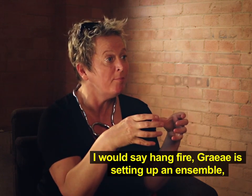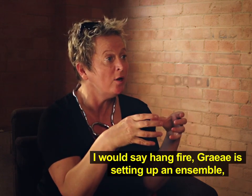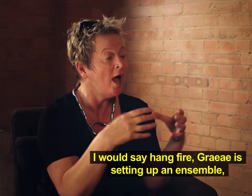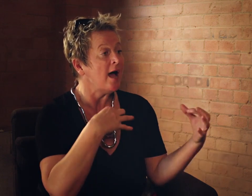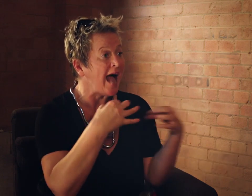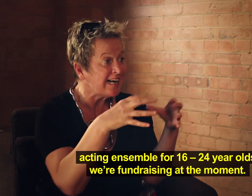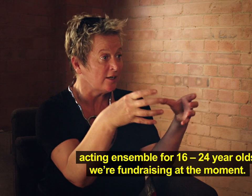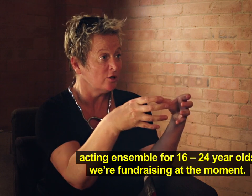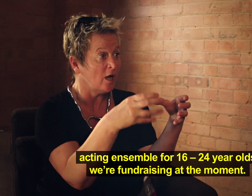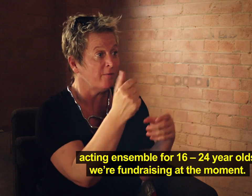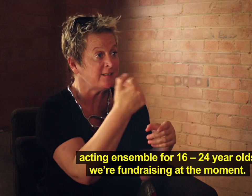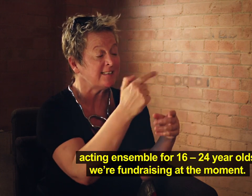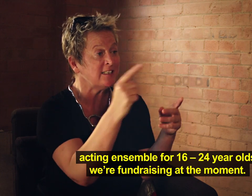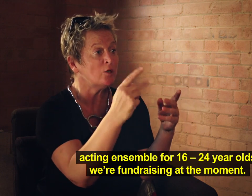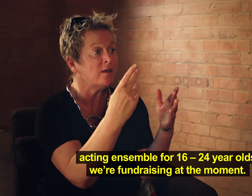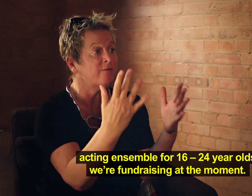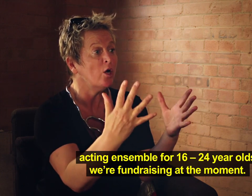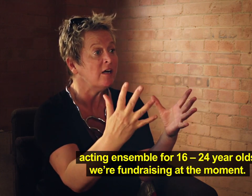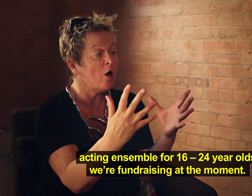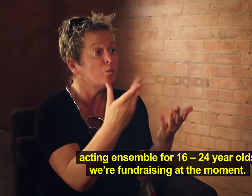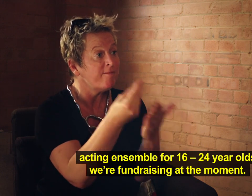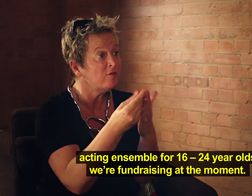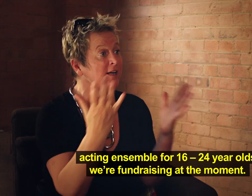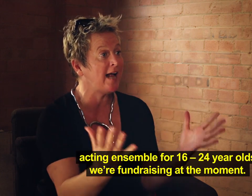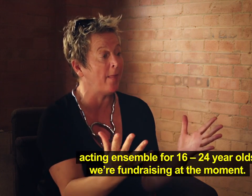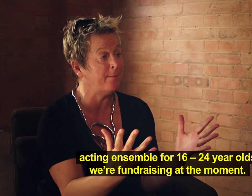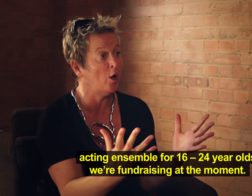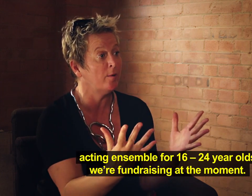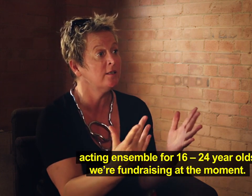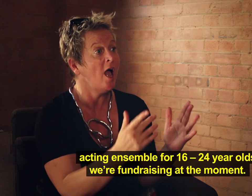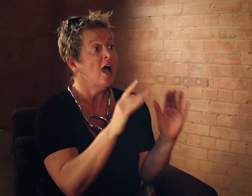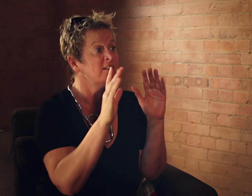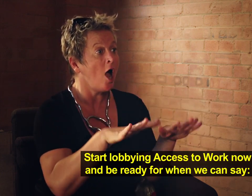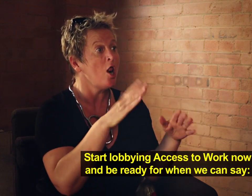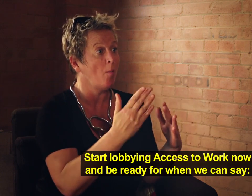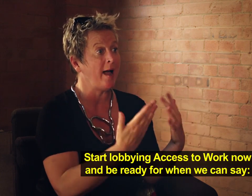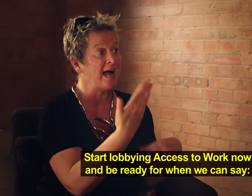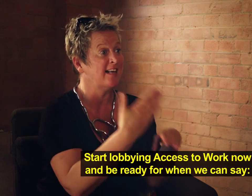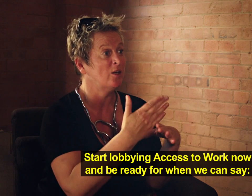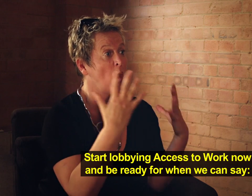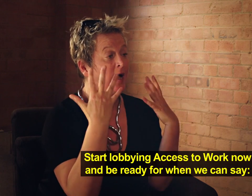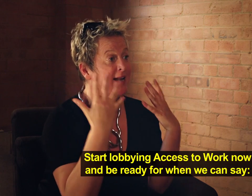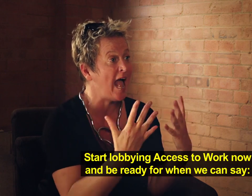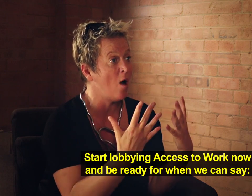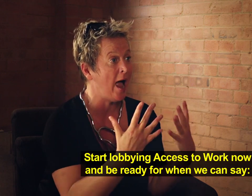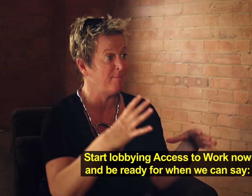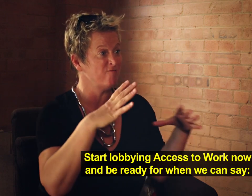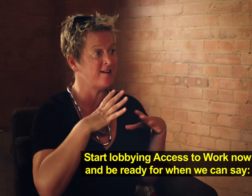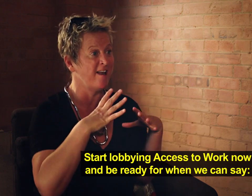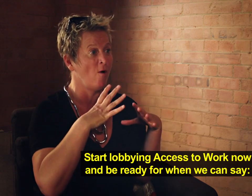ensemble, an active ensemble for 16 to 24-year-olds. We're fundraising at the moment. Start lobbying access to work now and be ready for